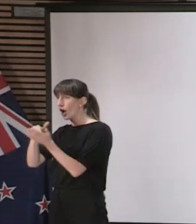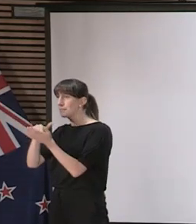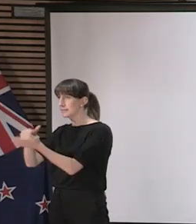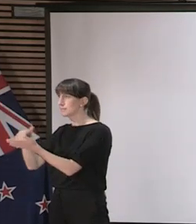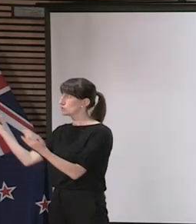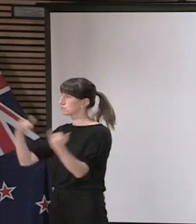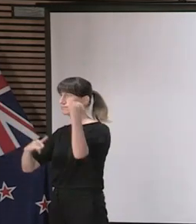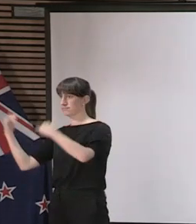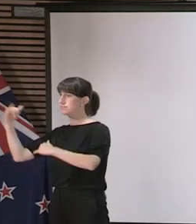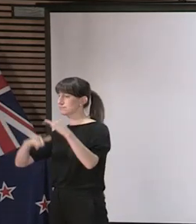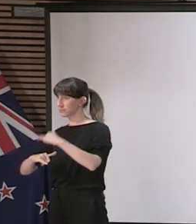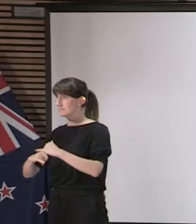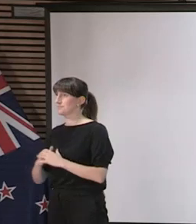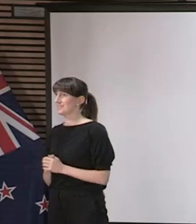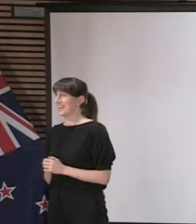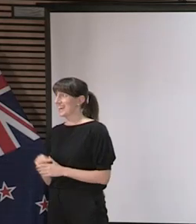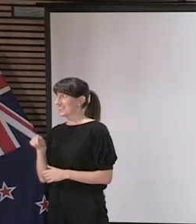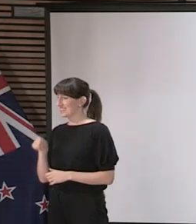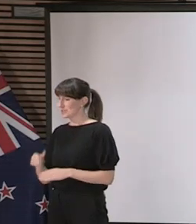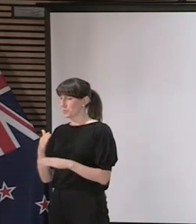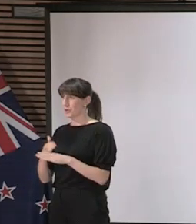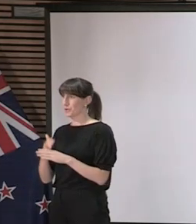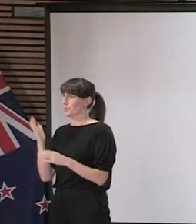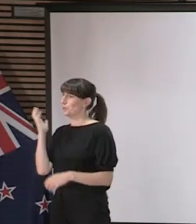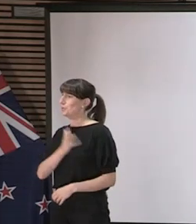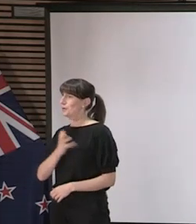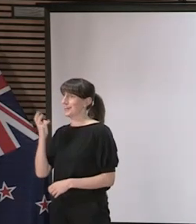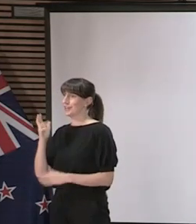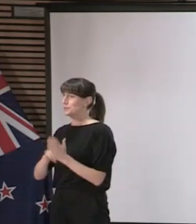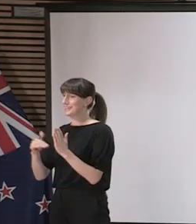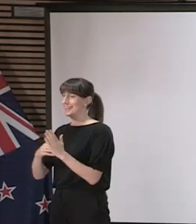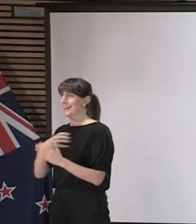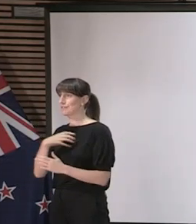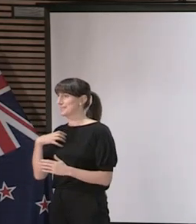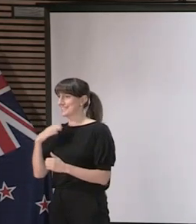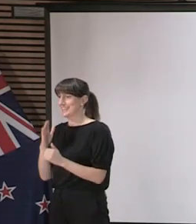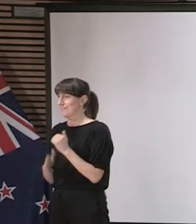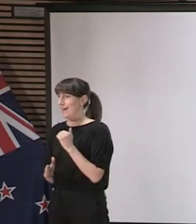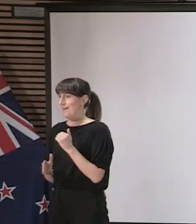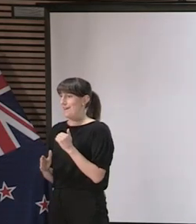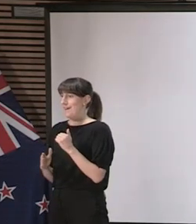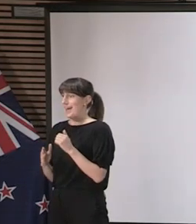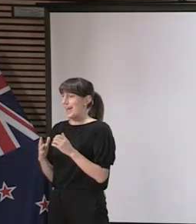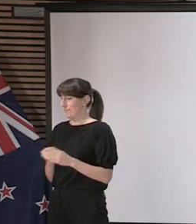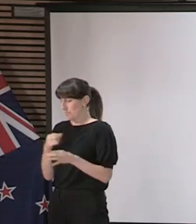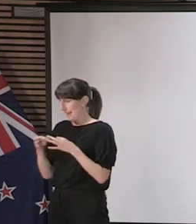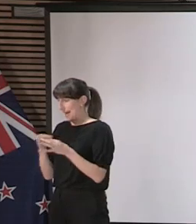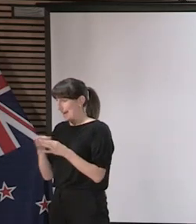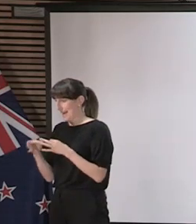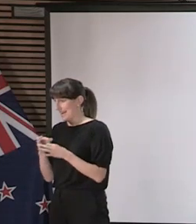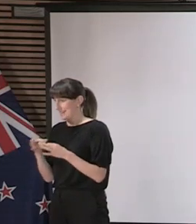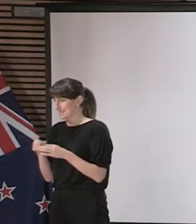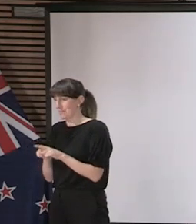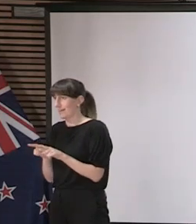the largest consular effort around the world that the New Zealand government has ever undertaken, and so it is a huge